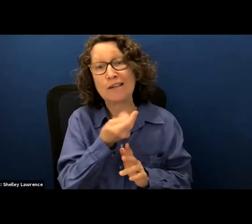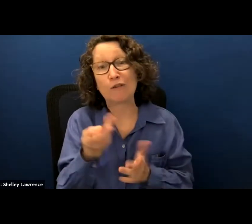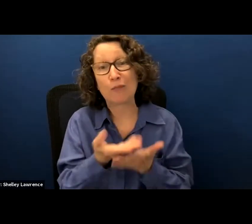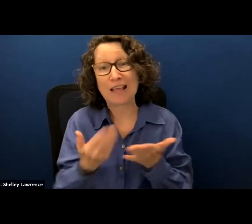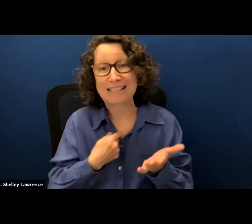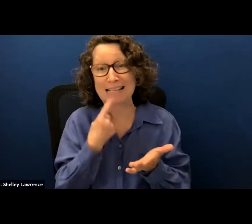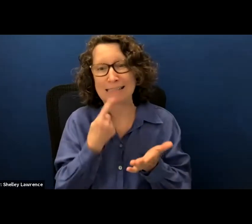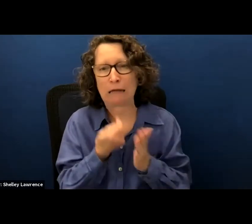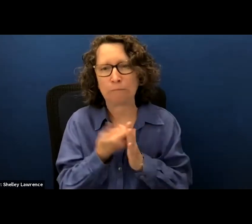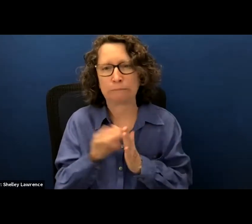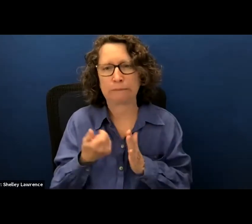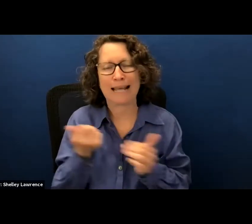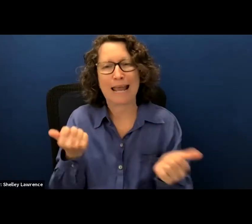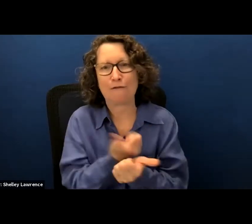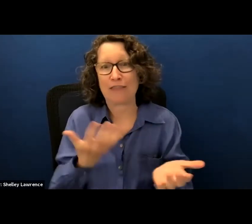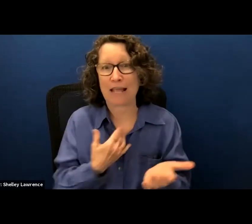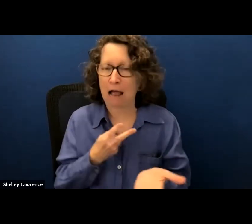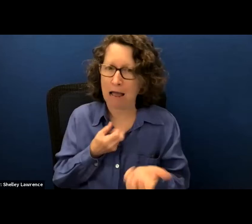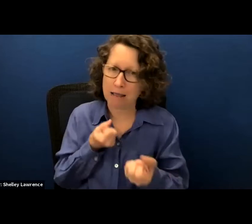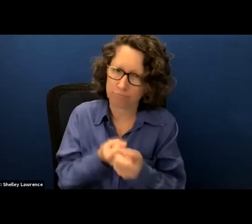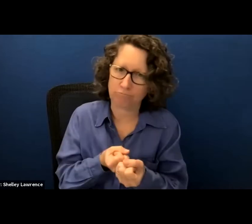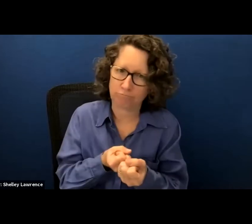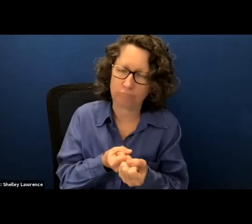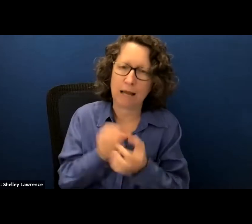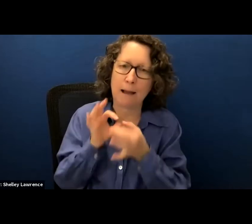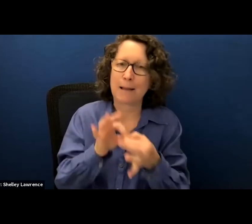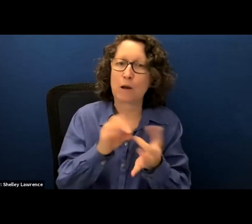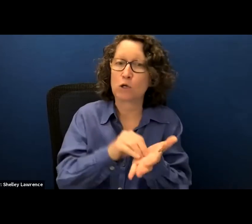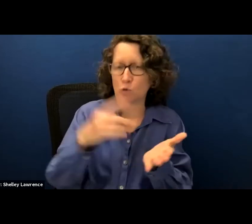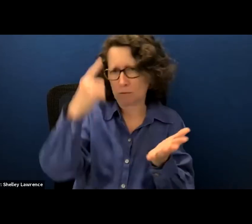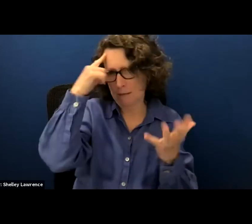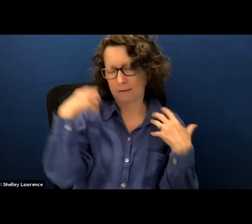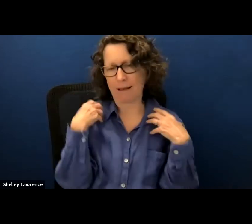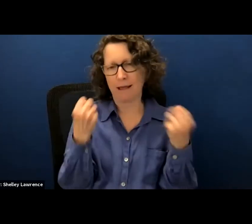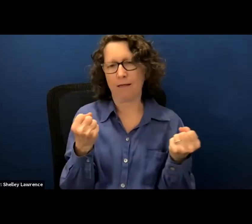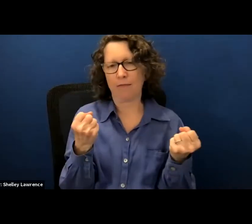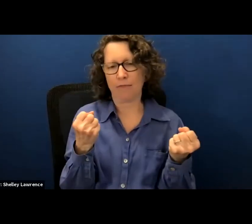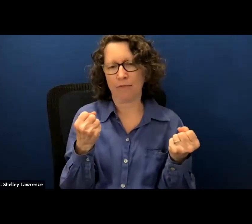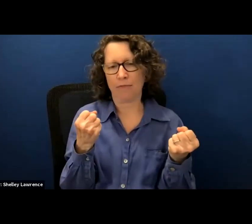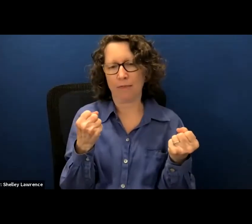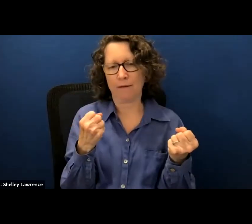said. Everything I stand by regarding student mental health.